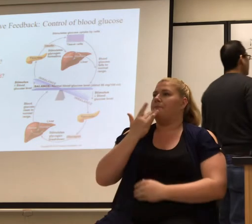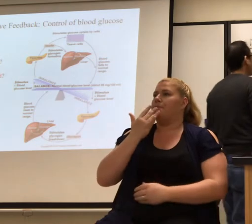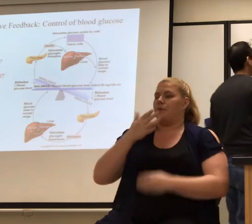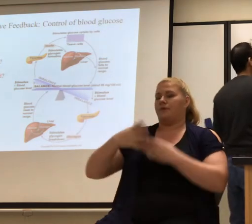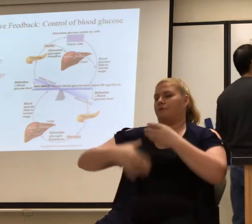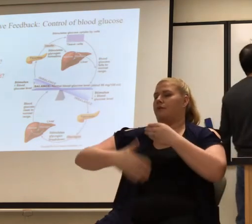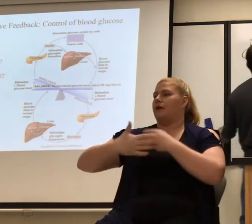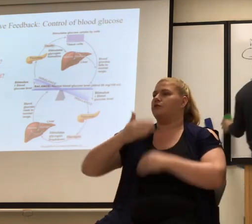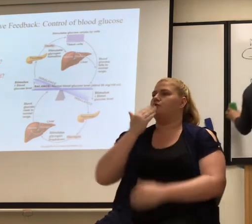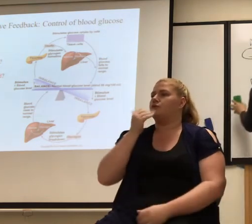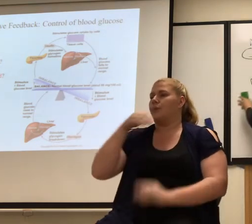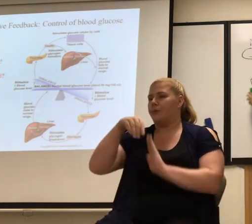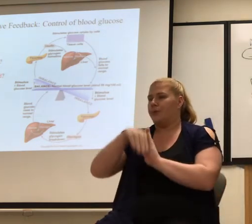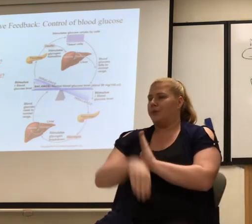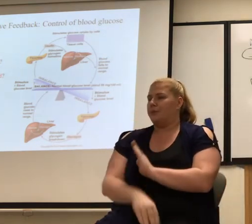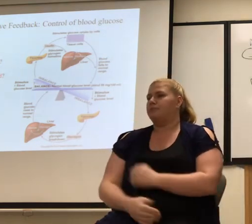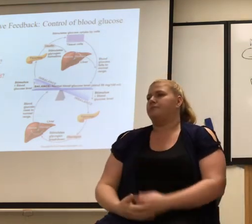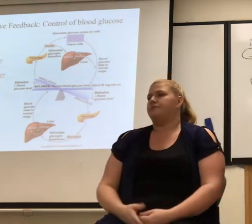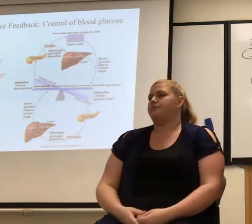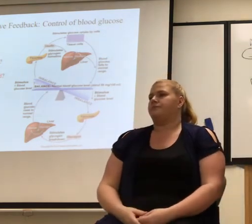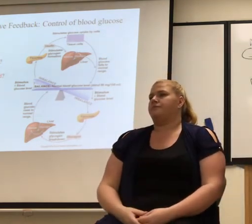that.